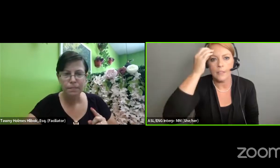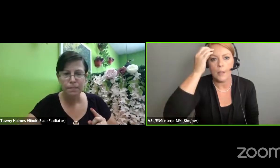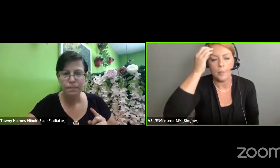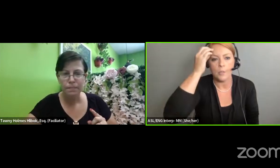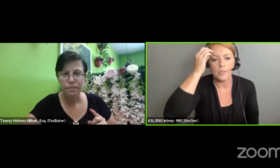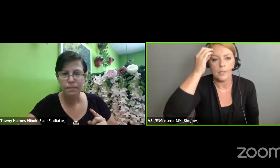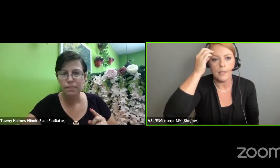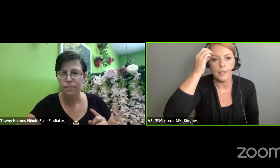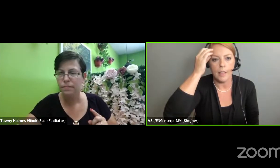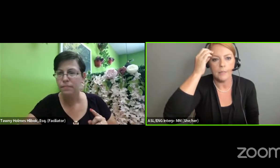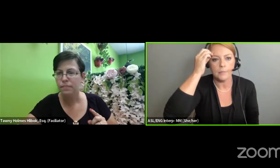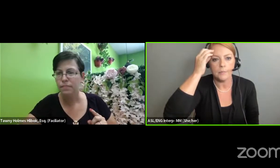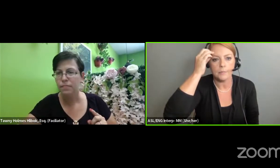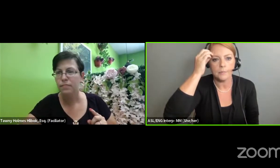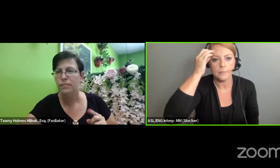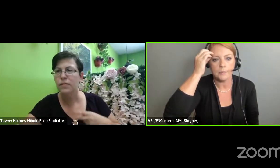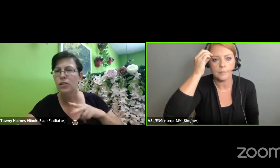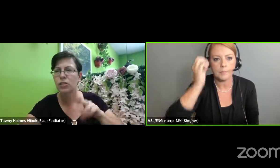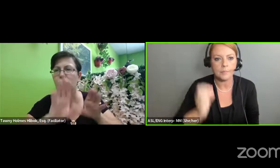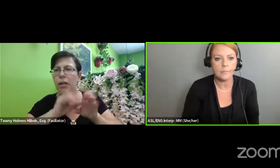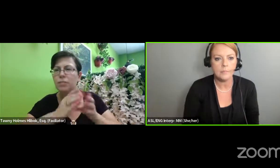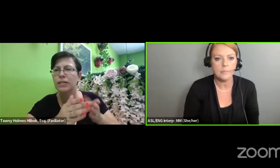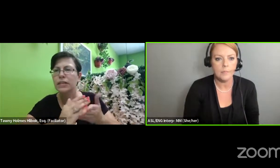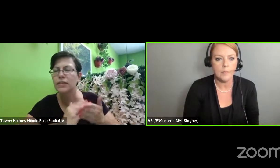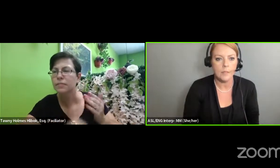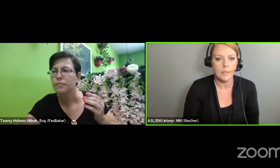Let's see if that person is here yet.